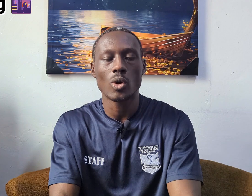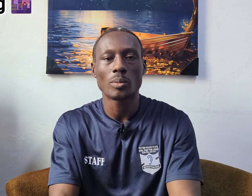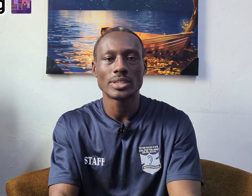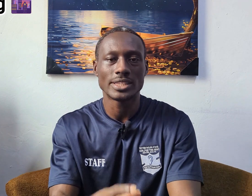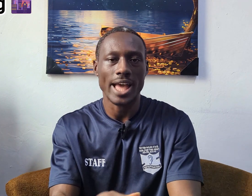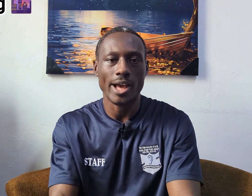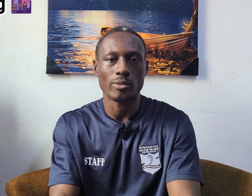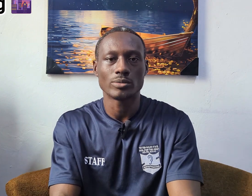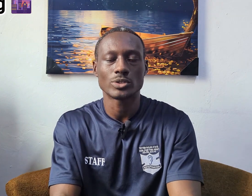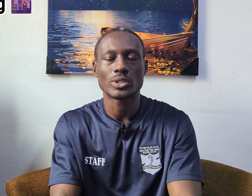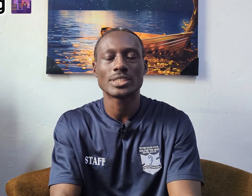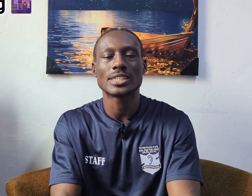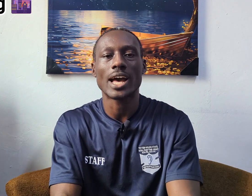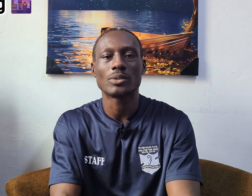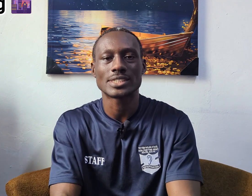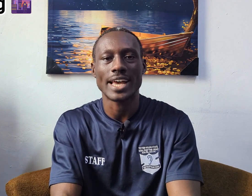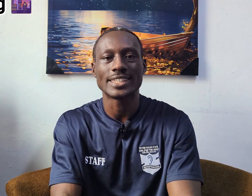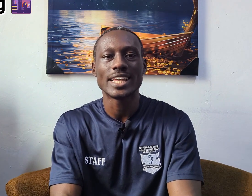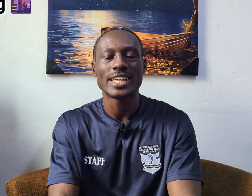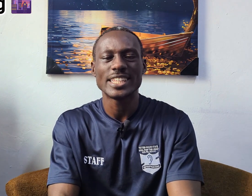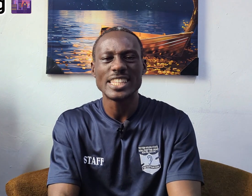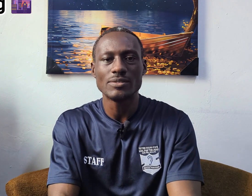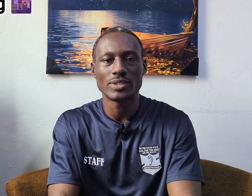going down. So this is how we sign evening.